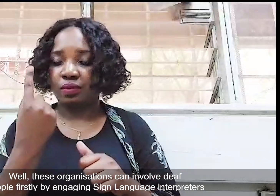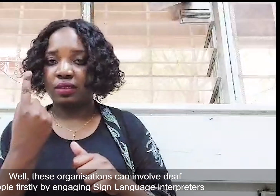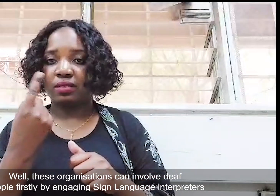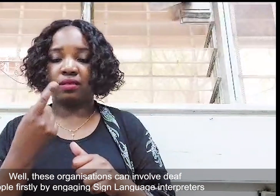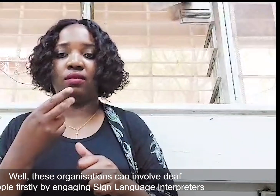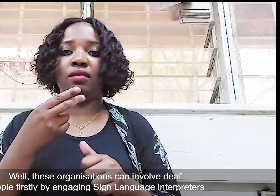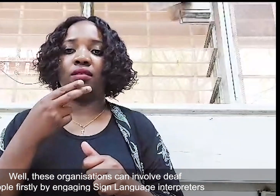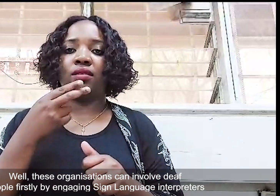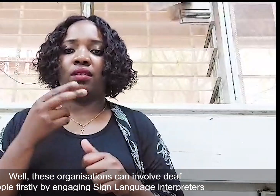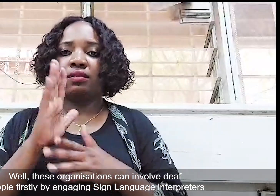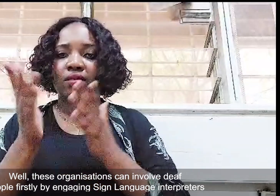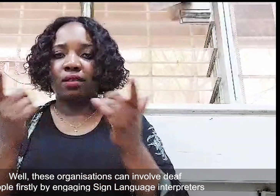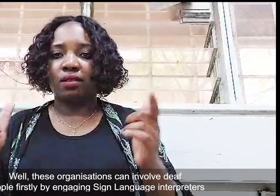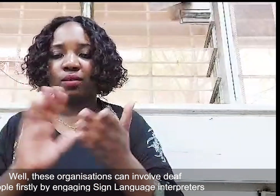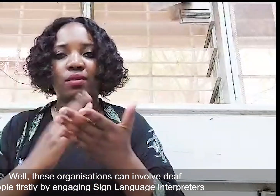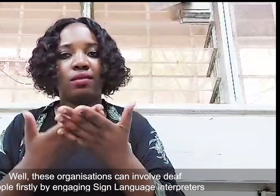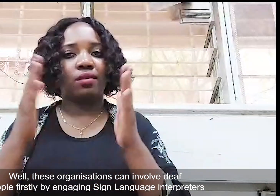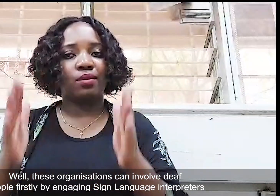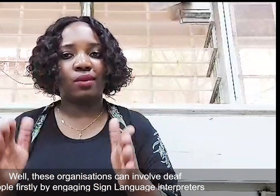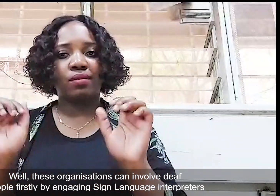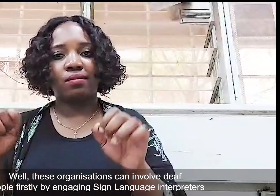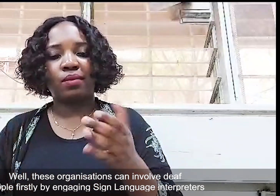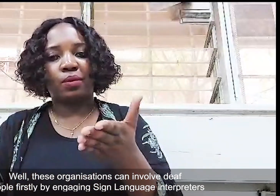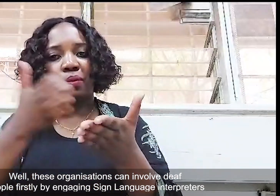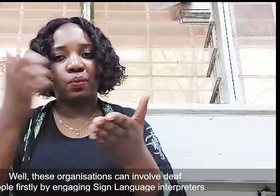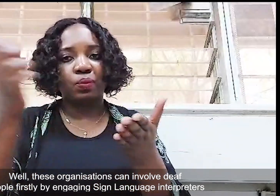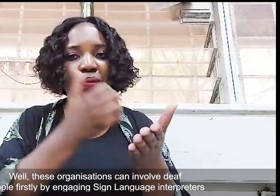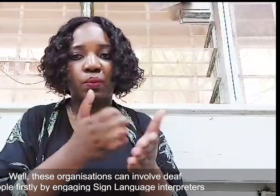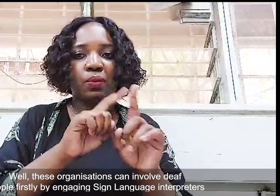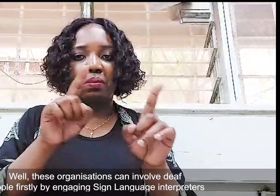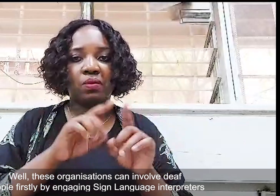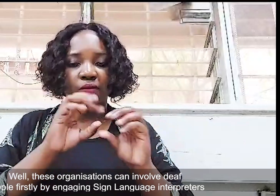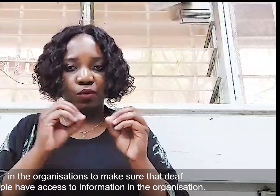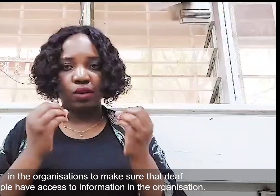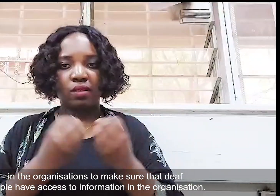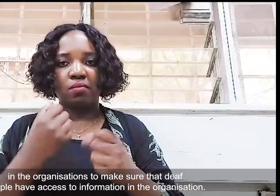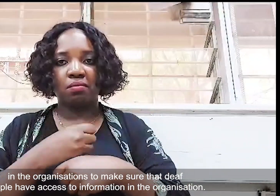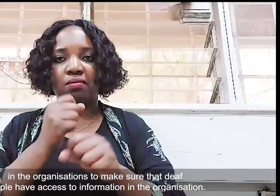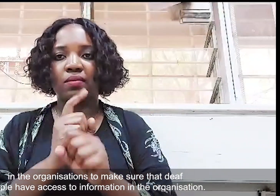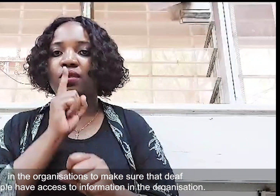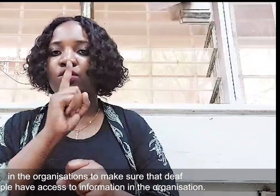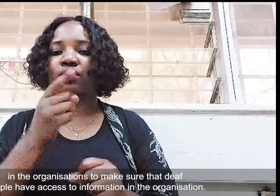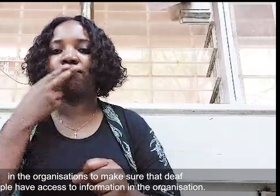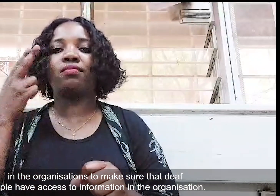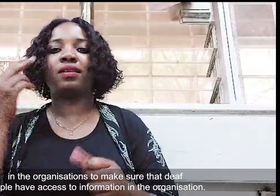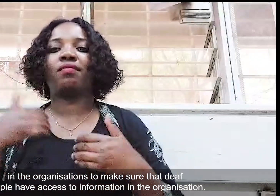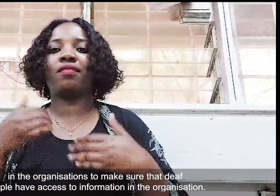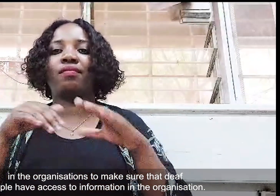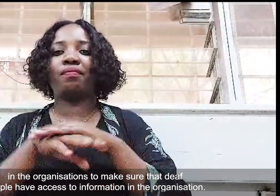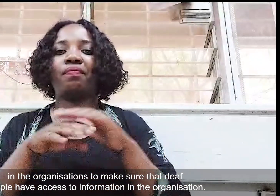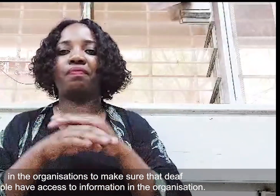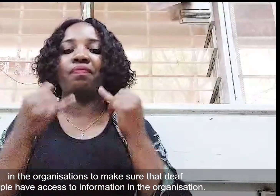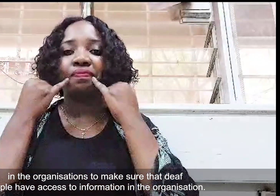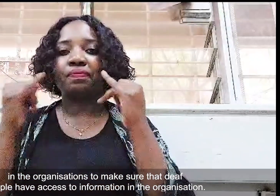can involve deaf people firstly by engaging sign language interpreters in their organizations to make sure that deaf people